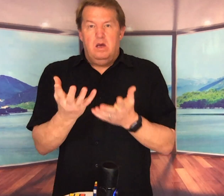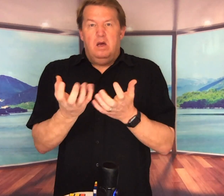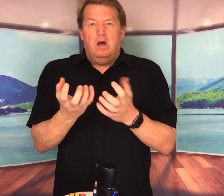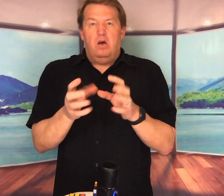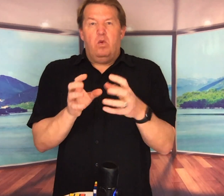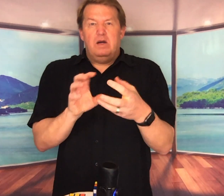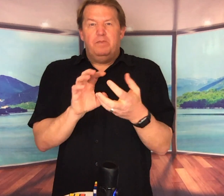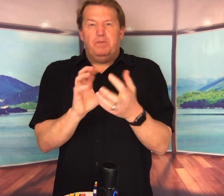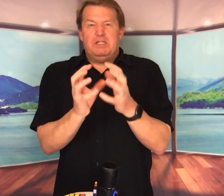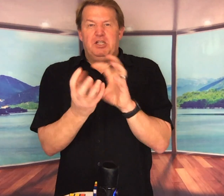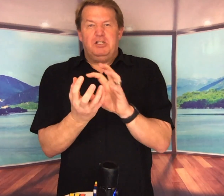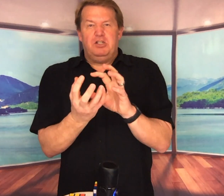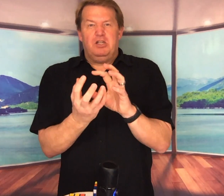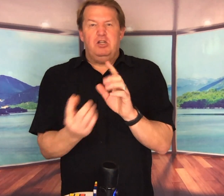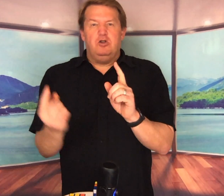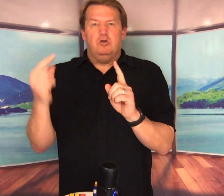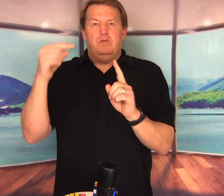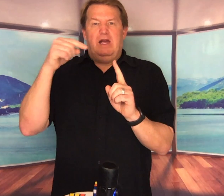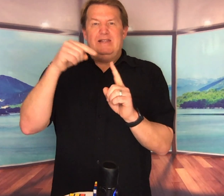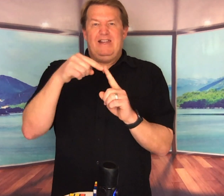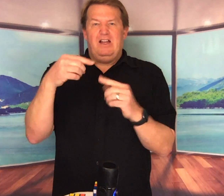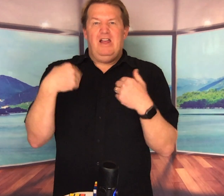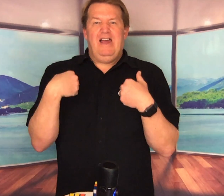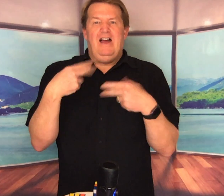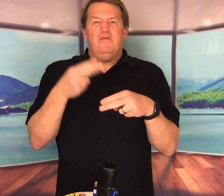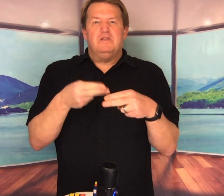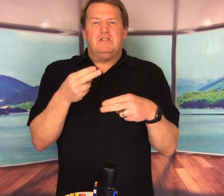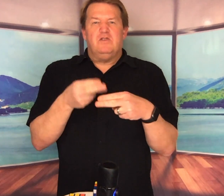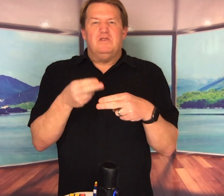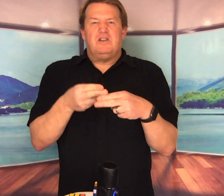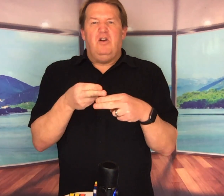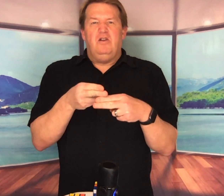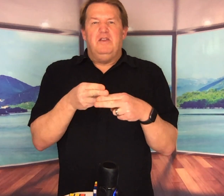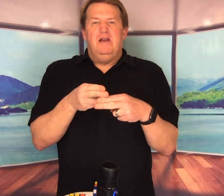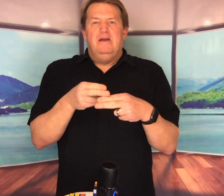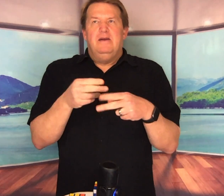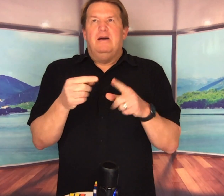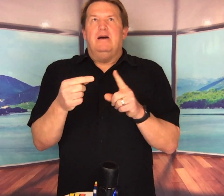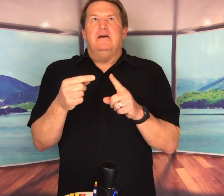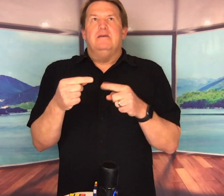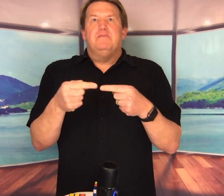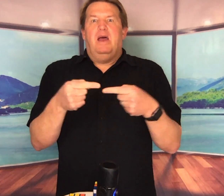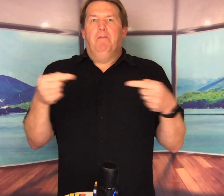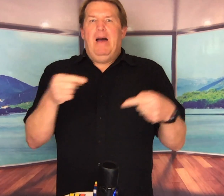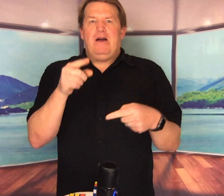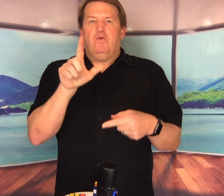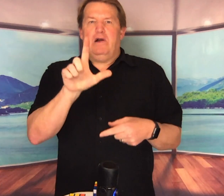I want to position the cube until I have what's called a backward